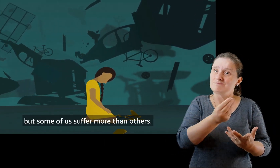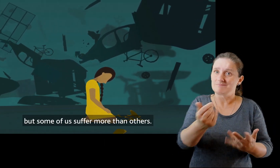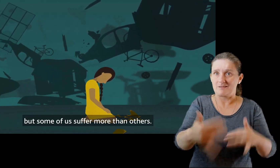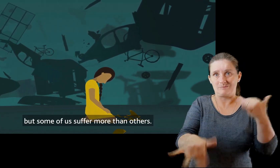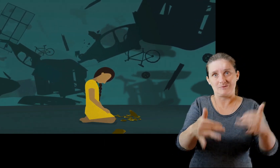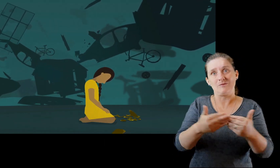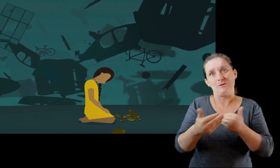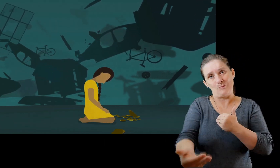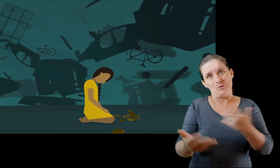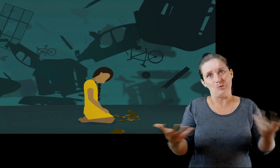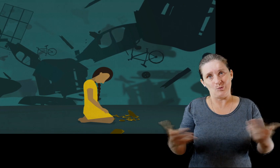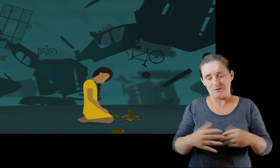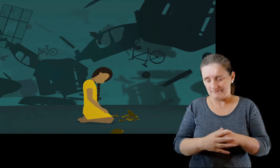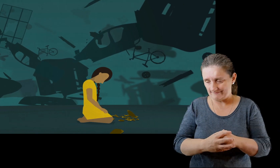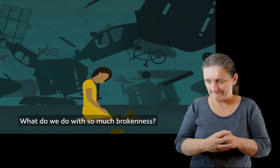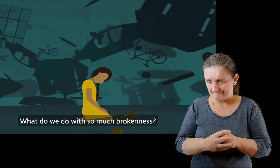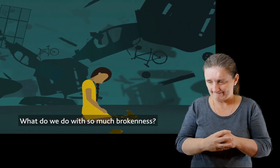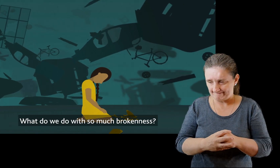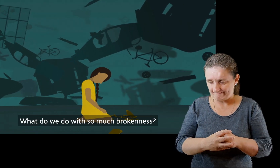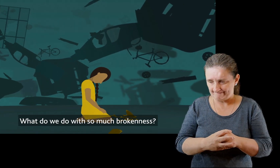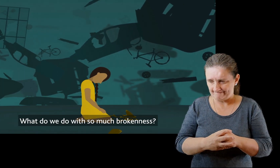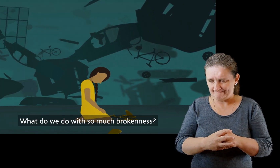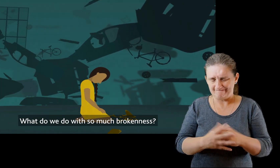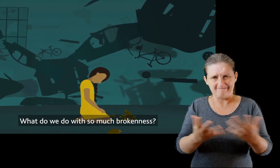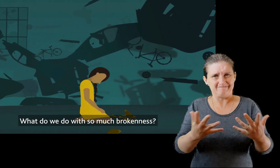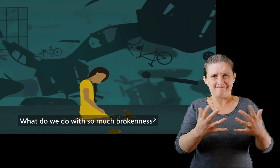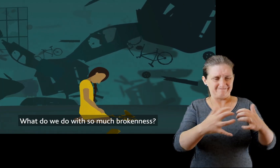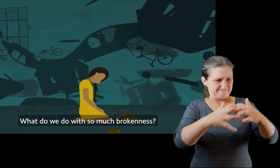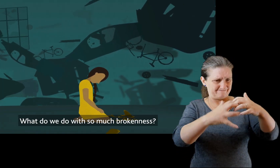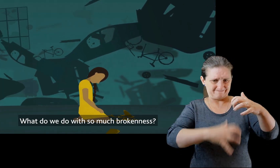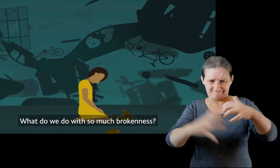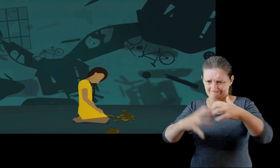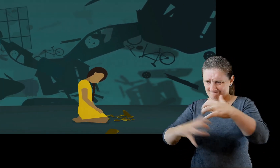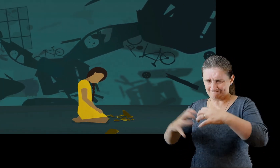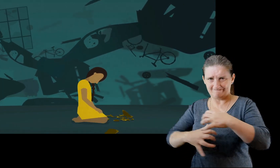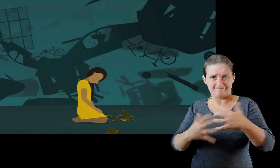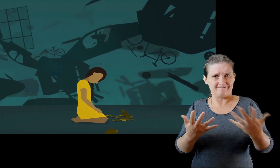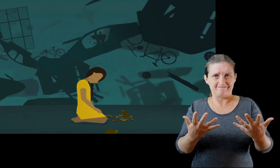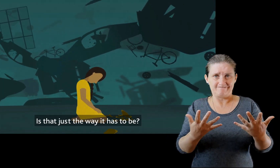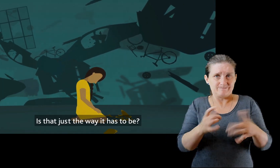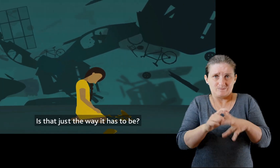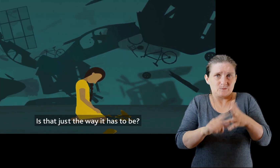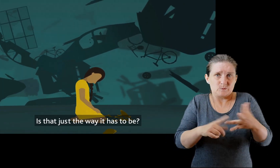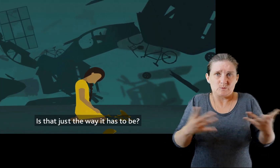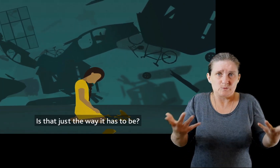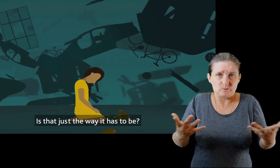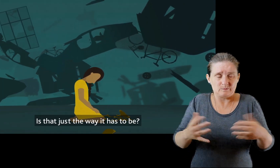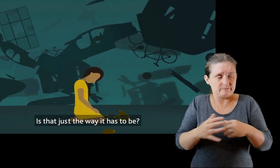others. What do we do with so much brokenness? Is that just the way it has to be?